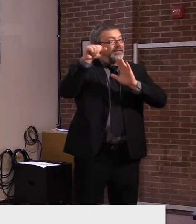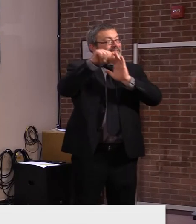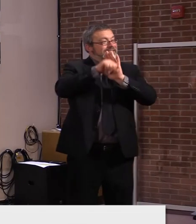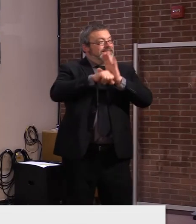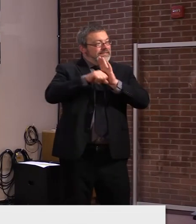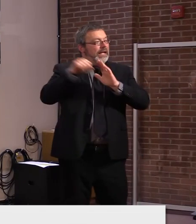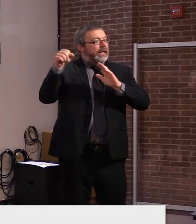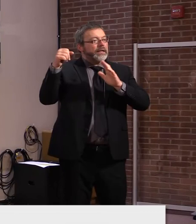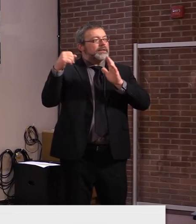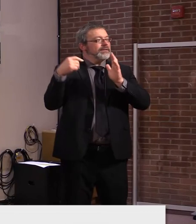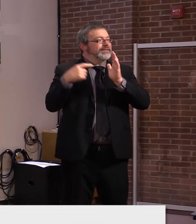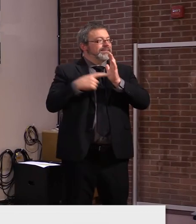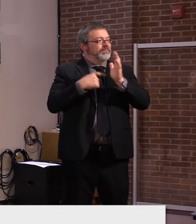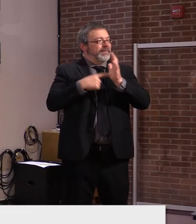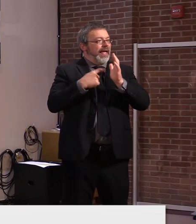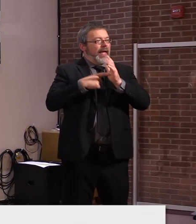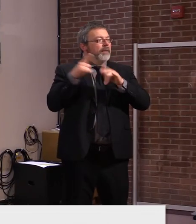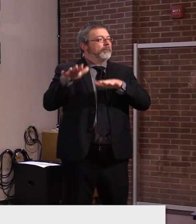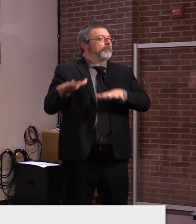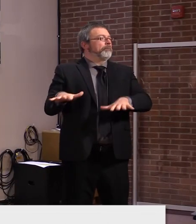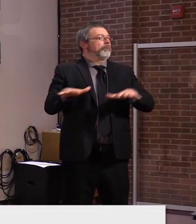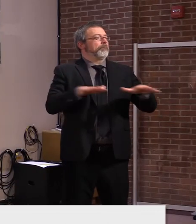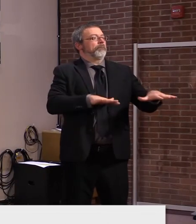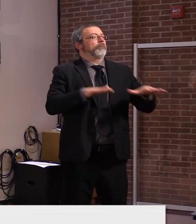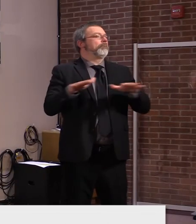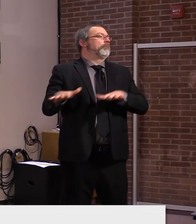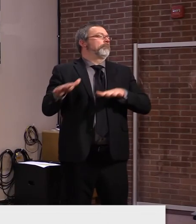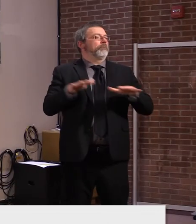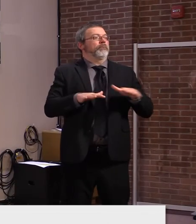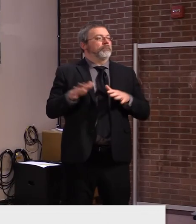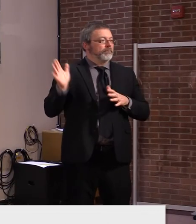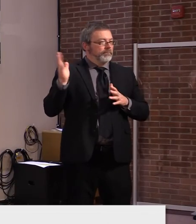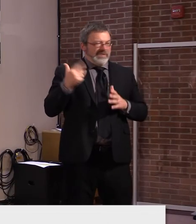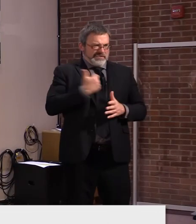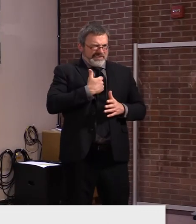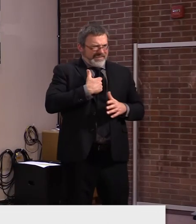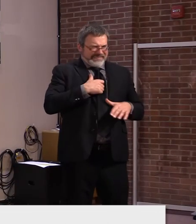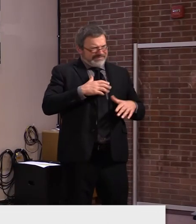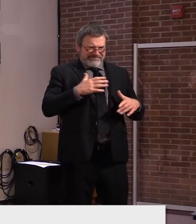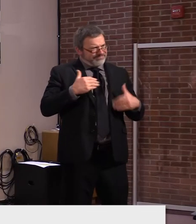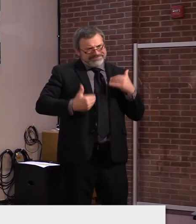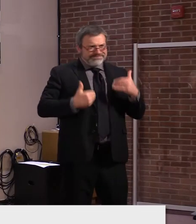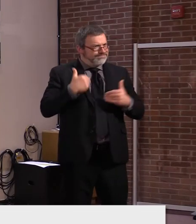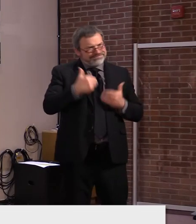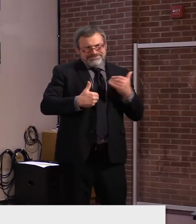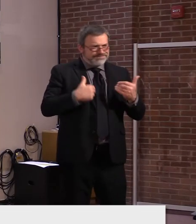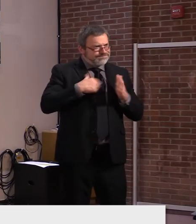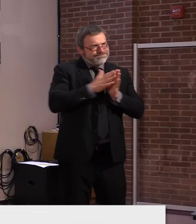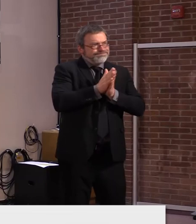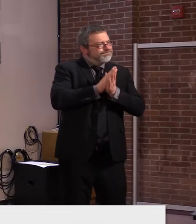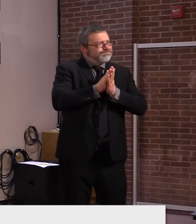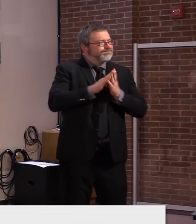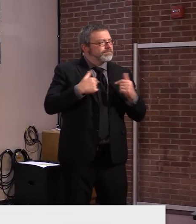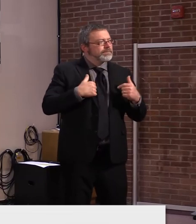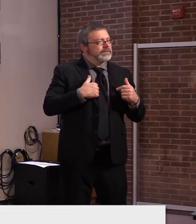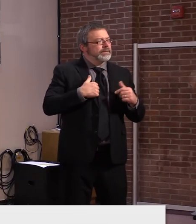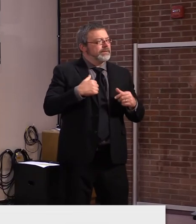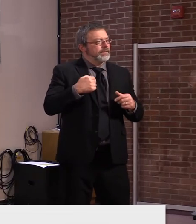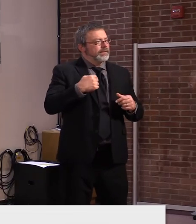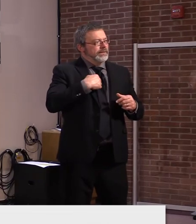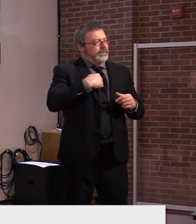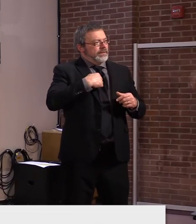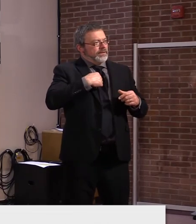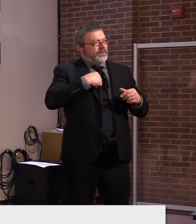trying to go where people are in order to vaccinate whomever isn't vaccinated. But